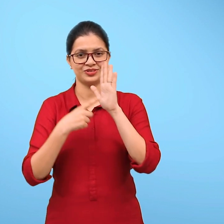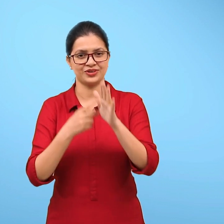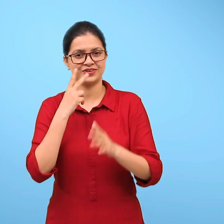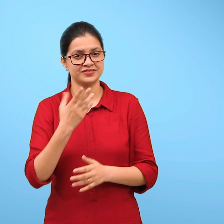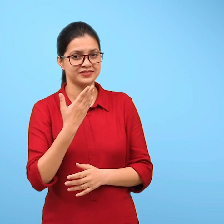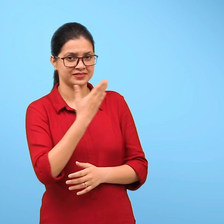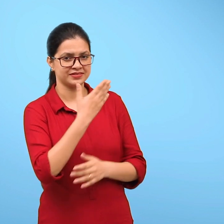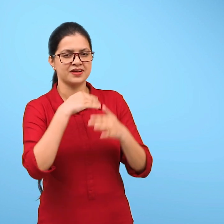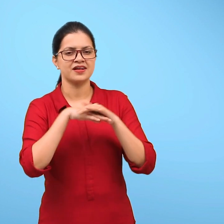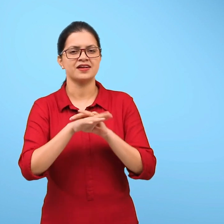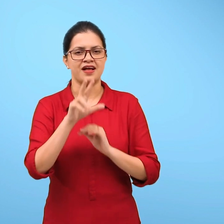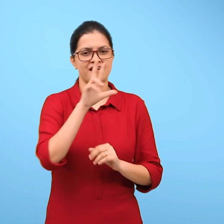Figure 8.15.